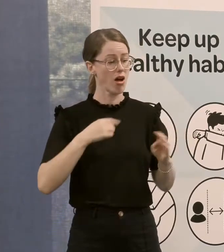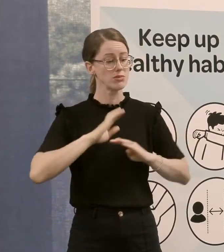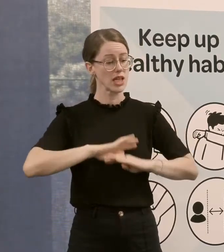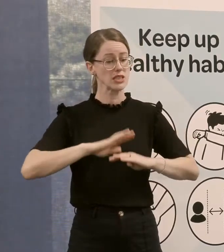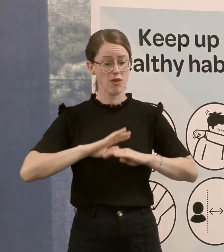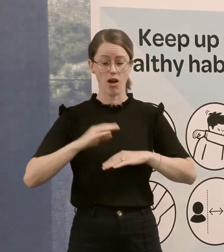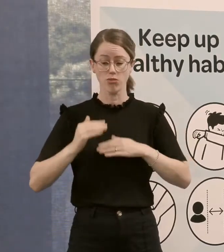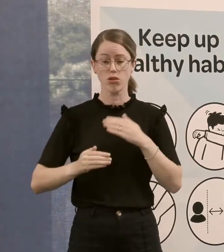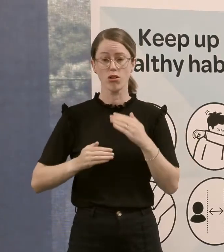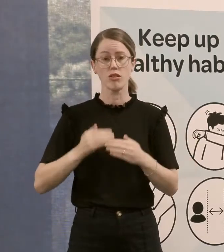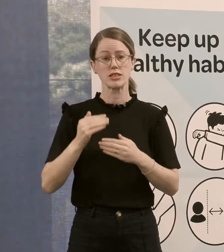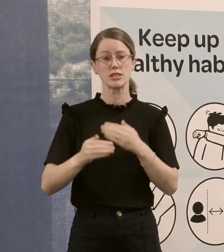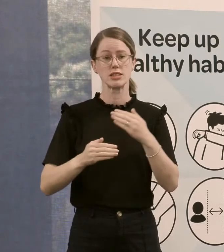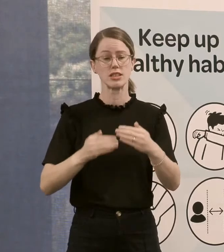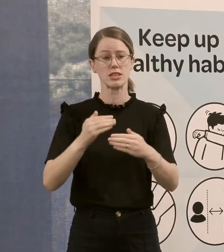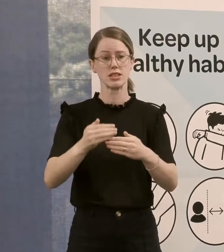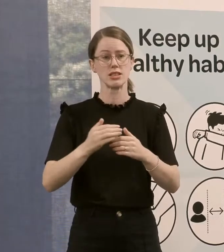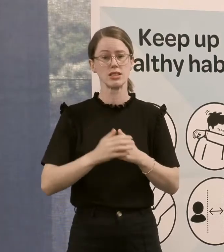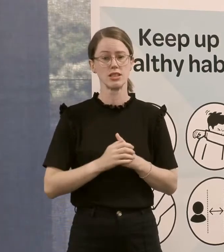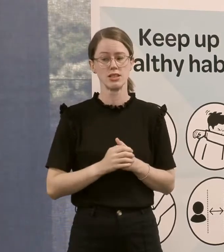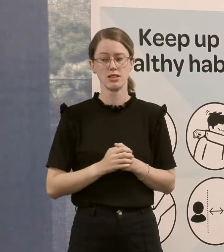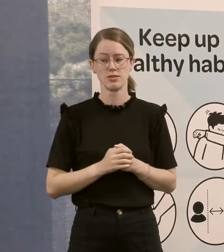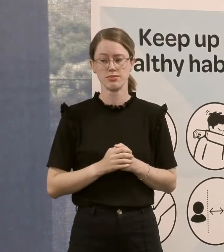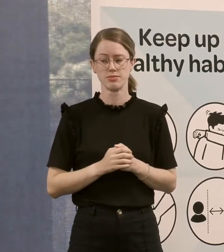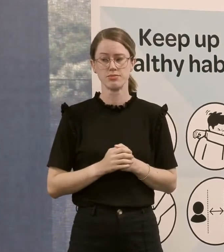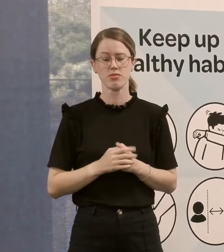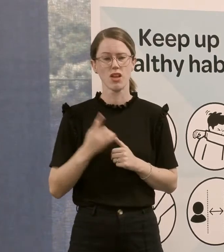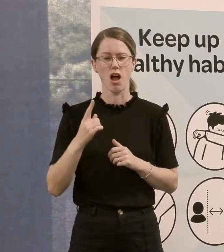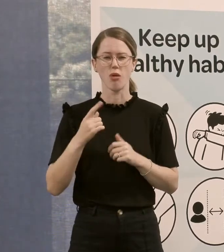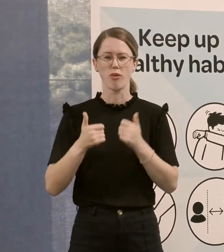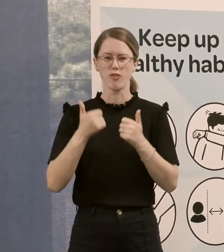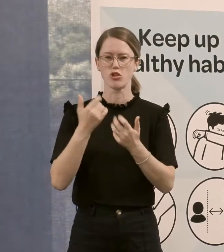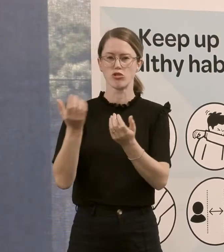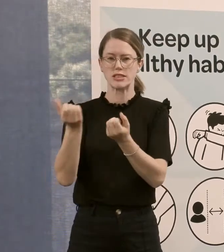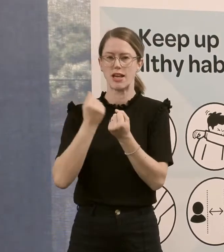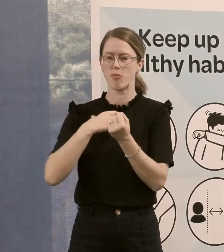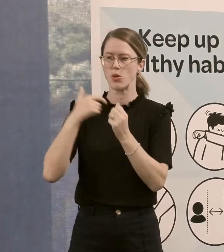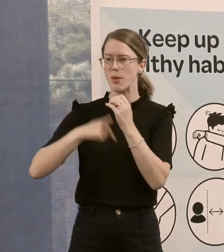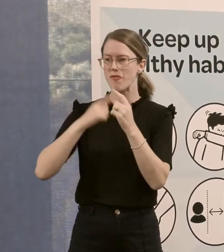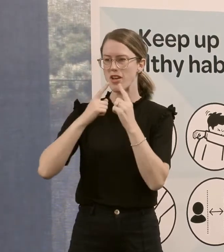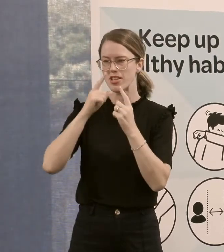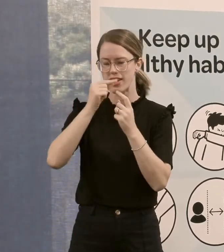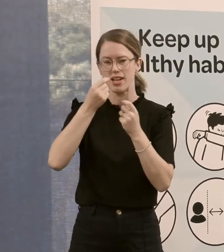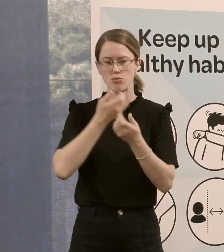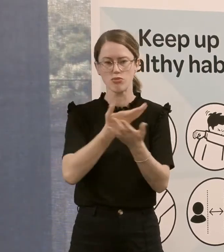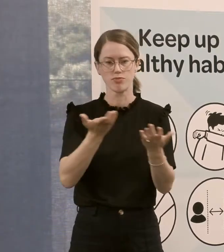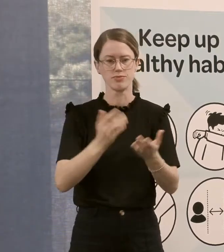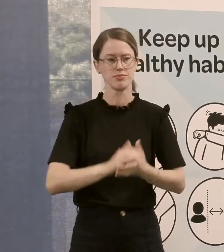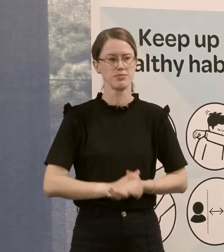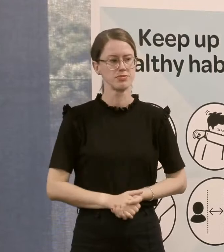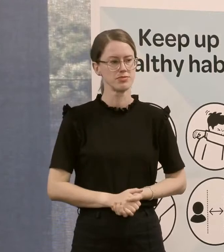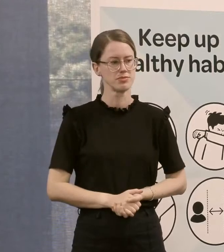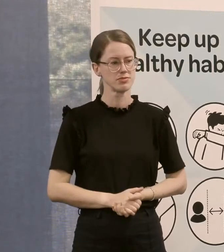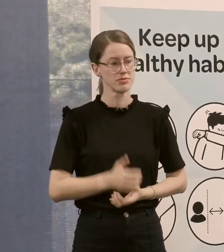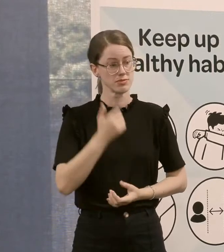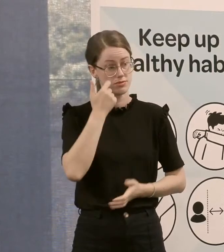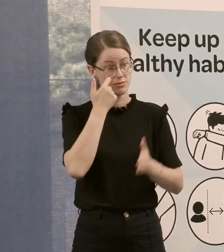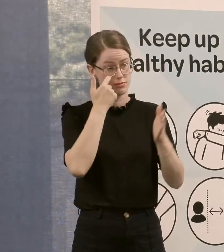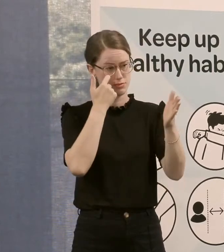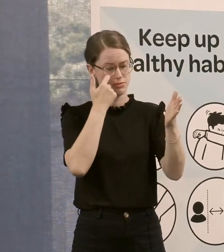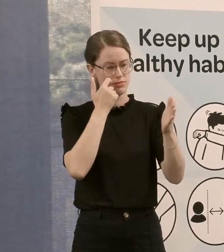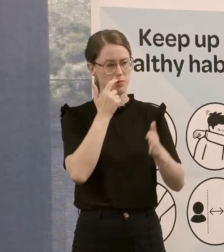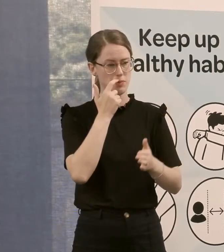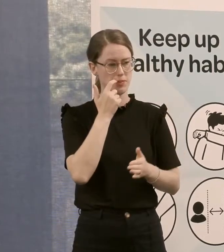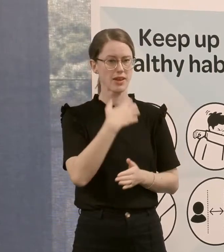satisfied with our progress. I just would prefer if I had a bit more detail and I could give a bit more information about that. The government's been making a lot